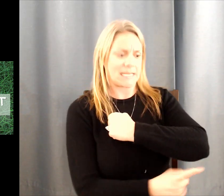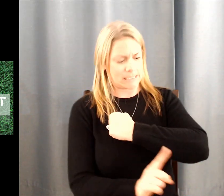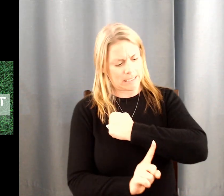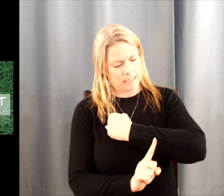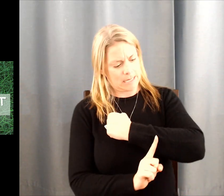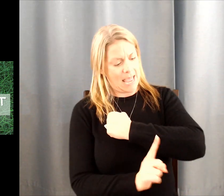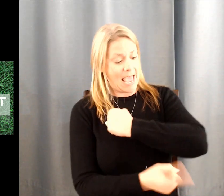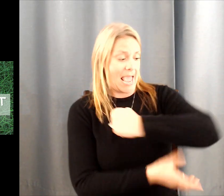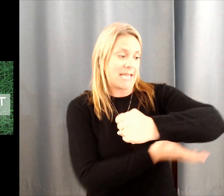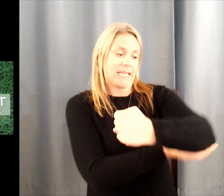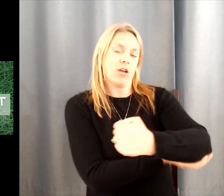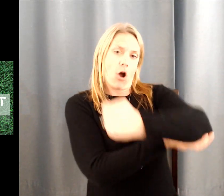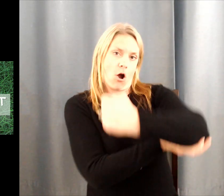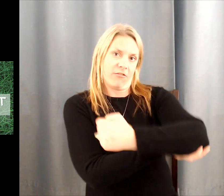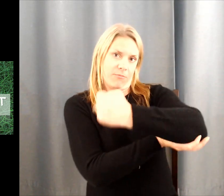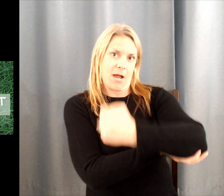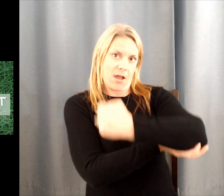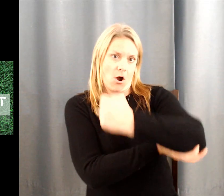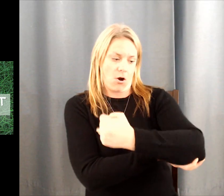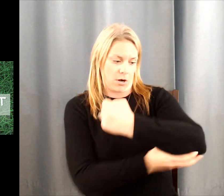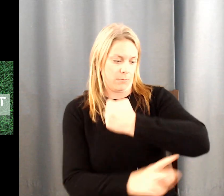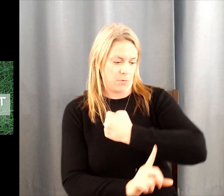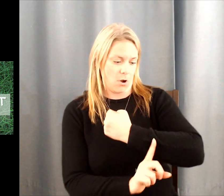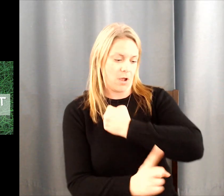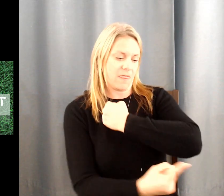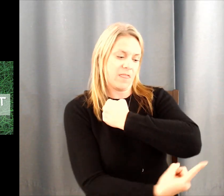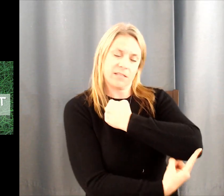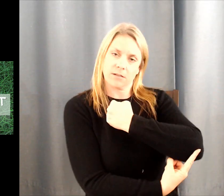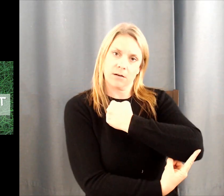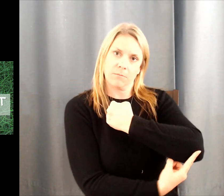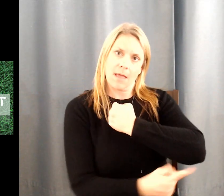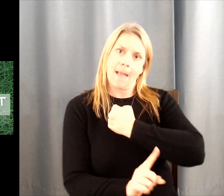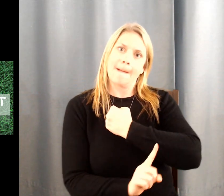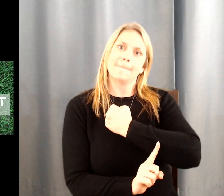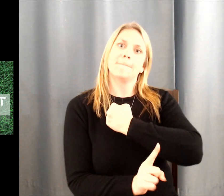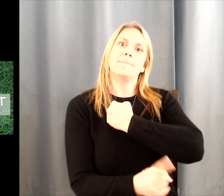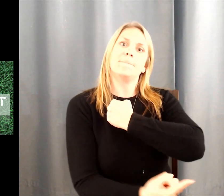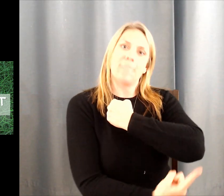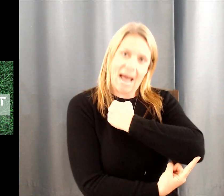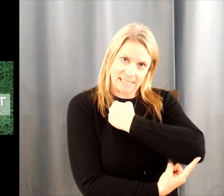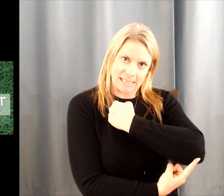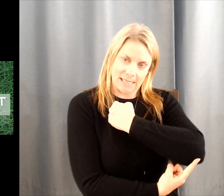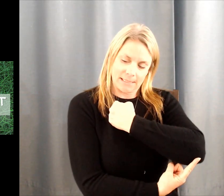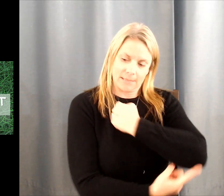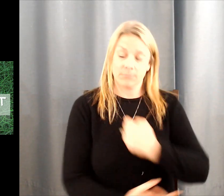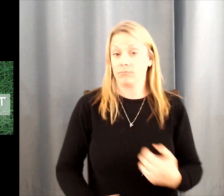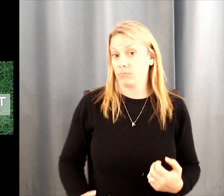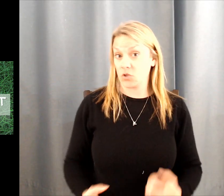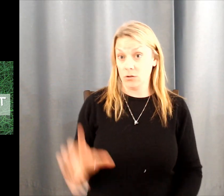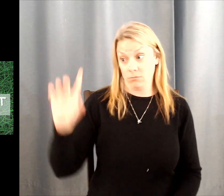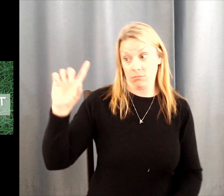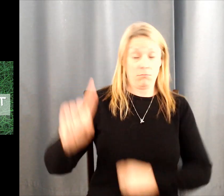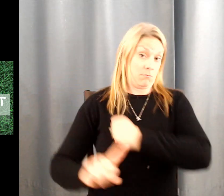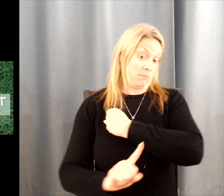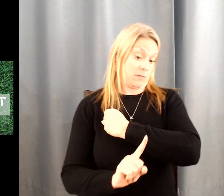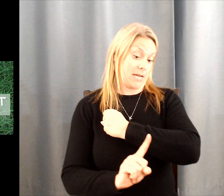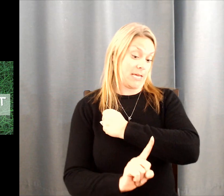basket hanging off my arm on this arm. Basket. So taking